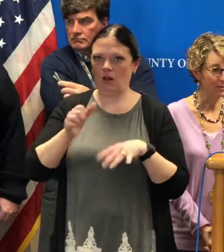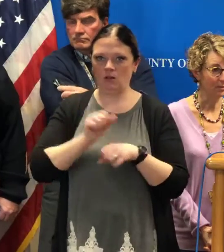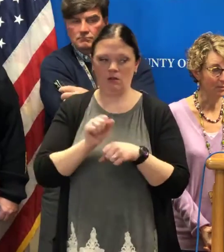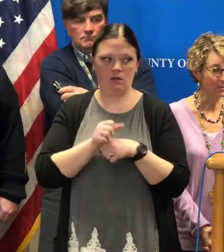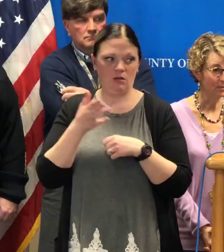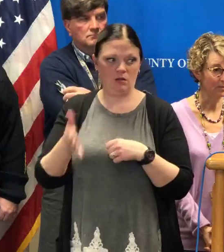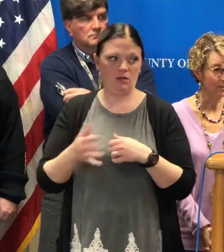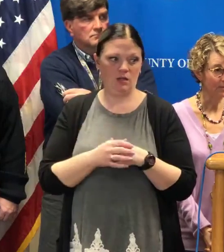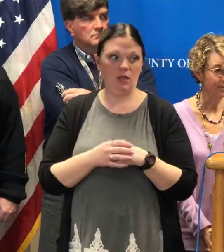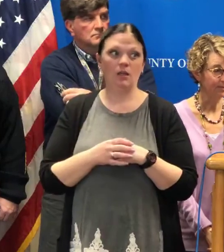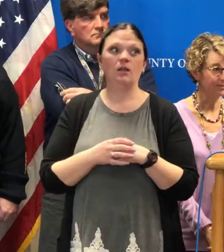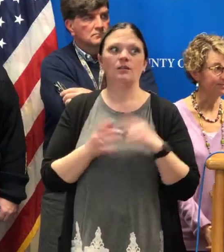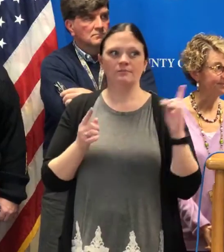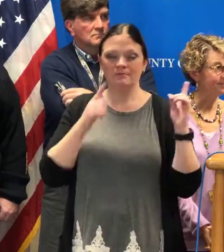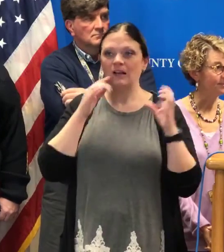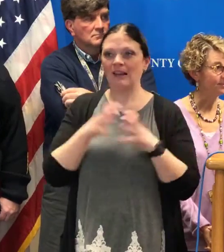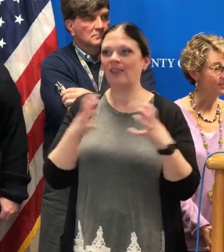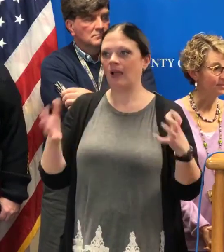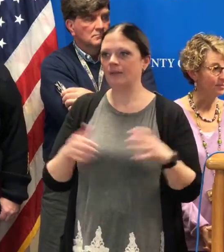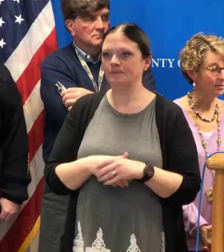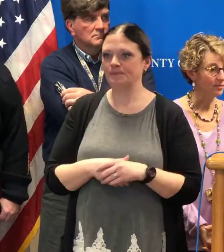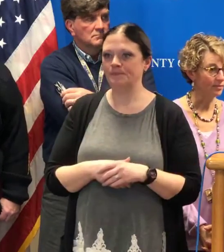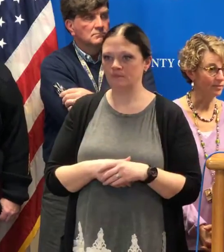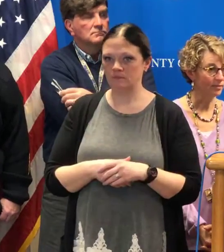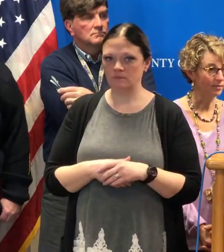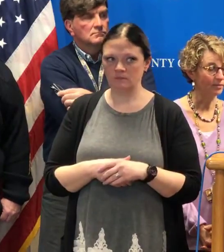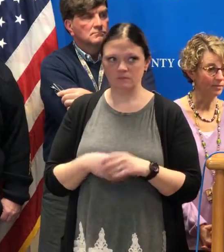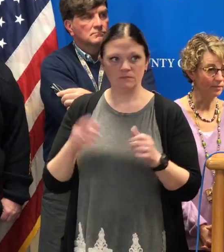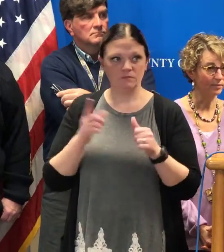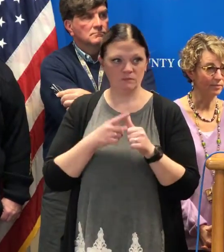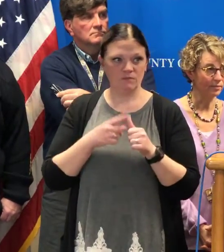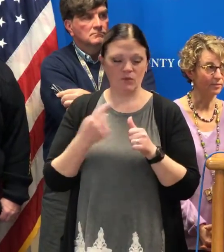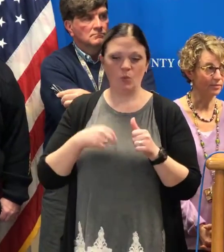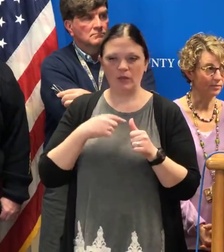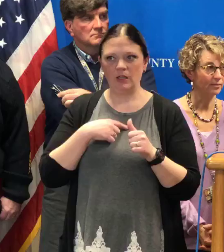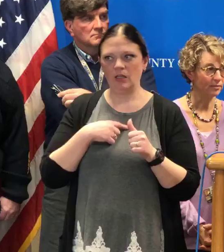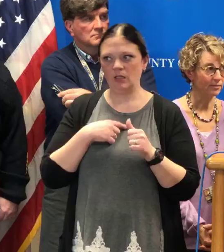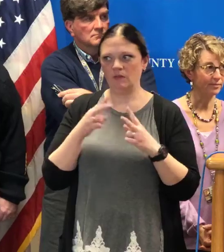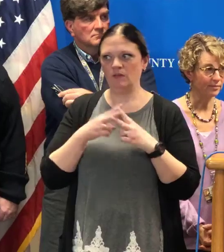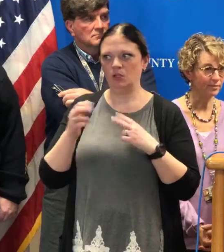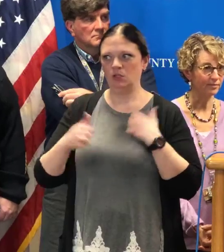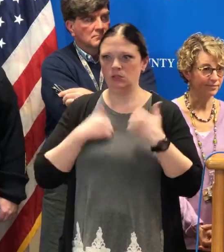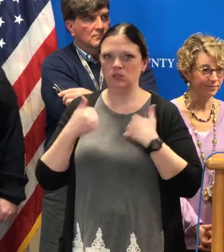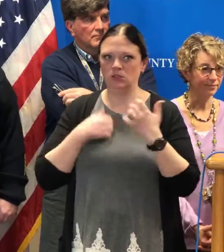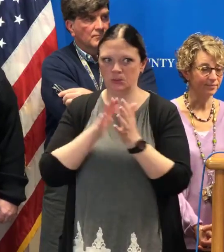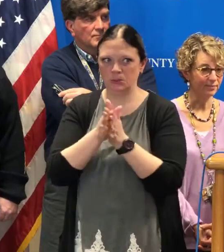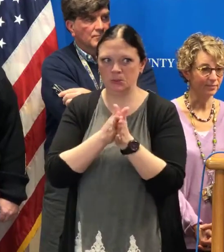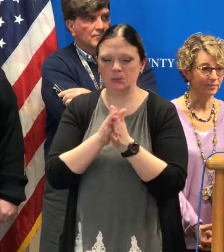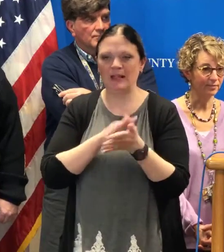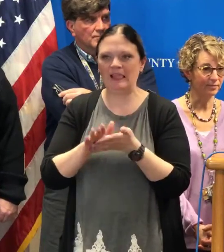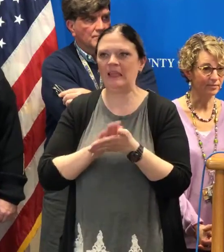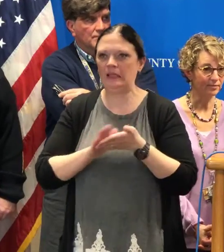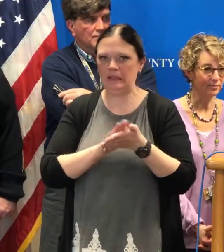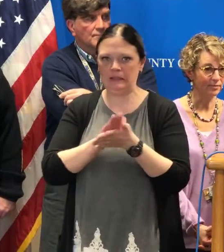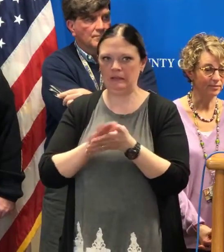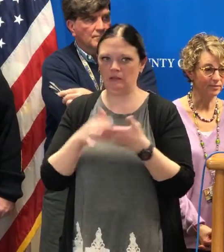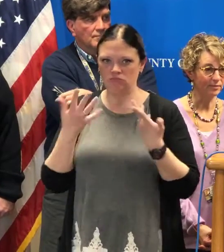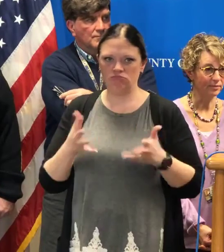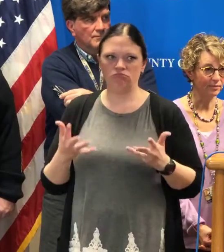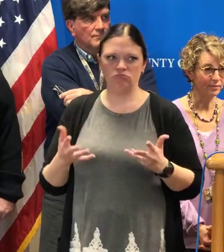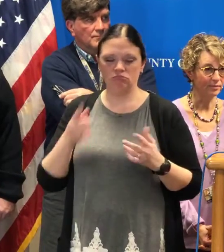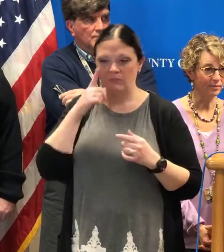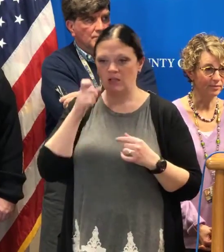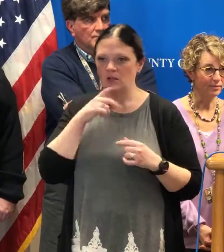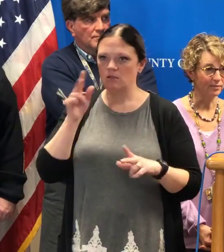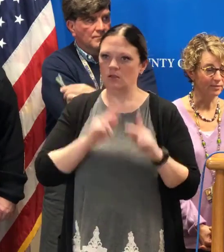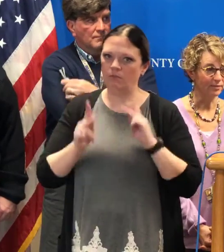there? A lot. Well, first off, we actually have a pretty vigorous cleaning mechanism anyway, because we have the public that comes